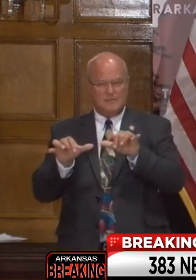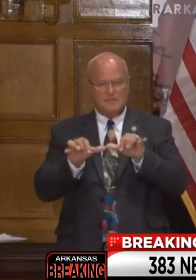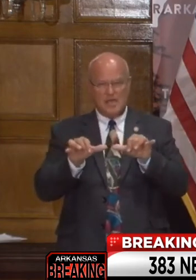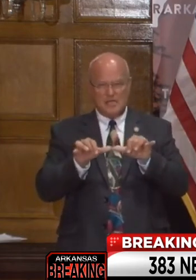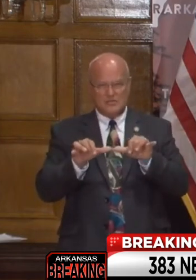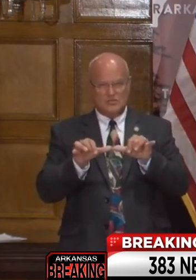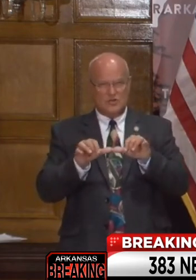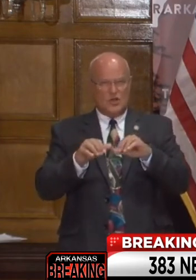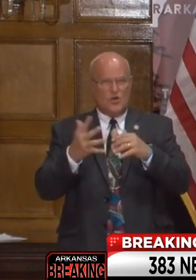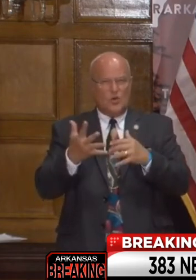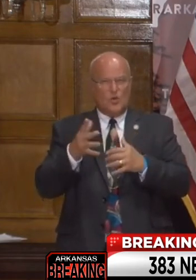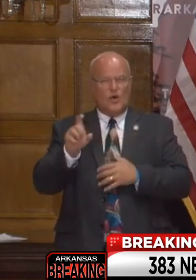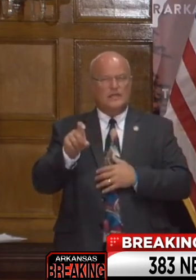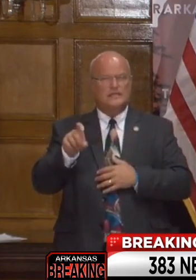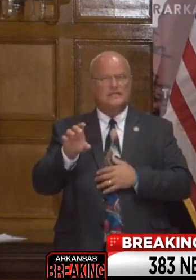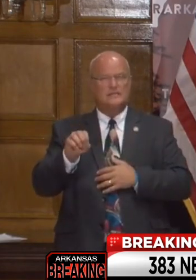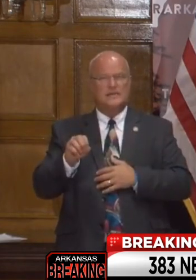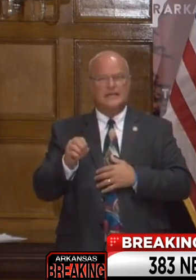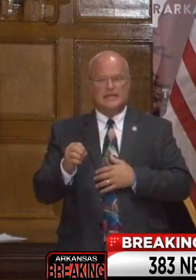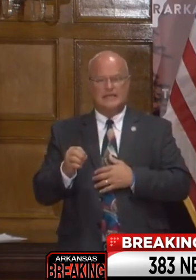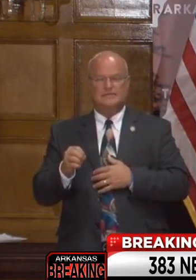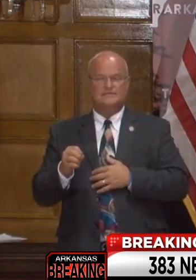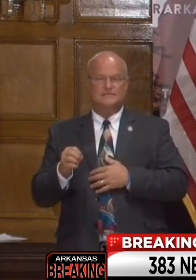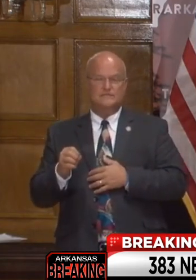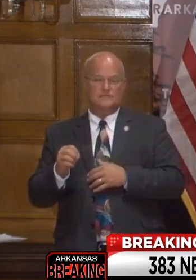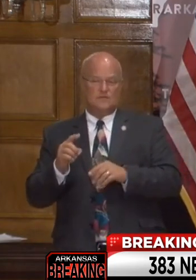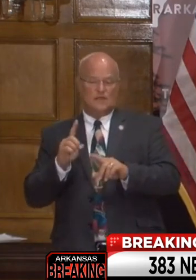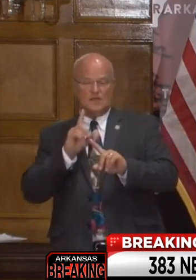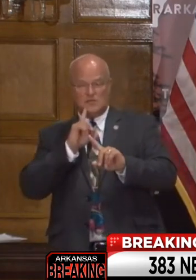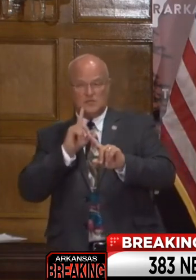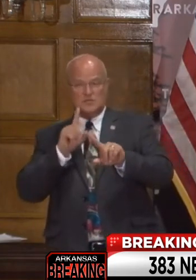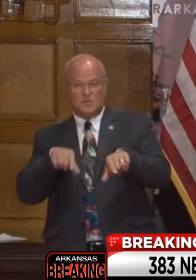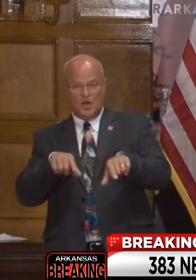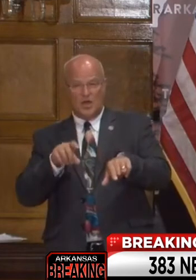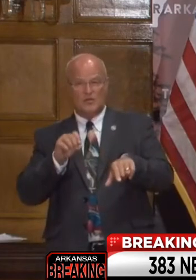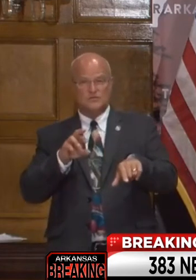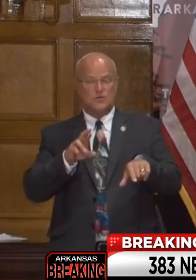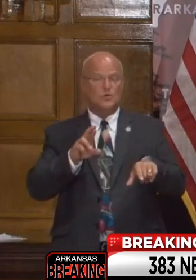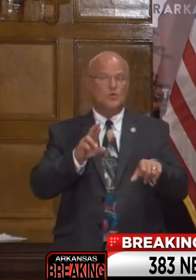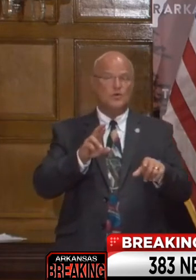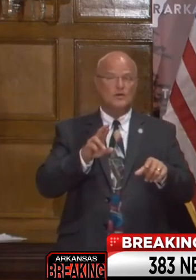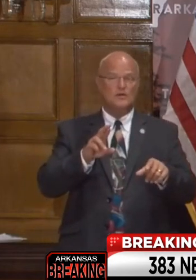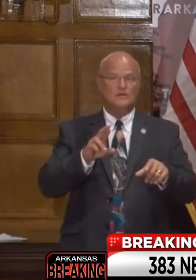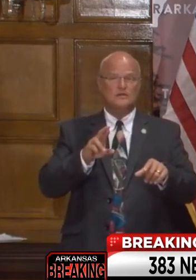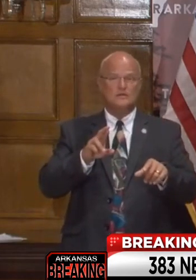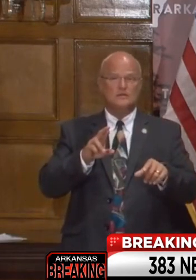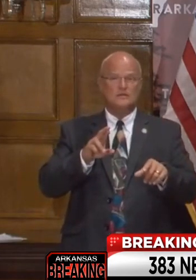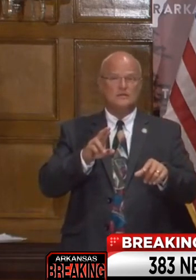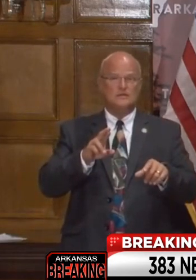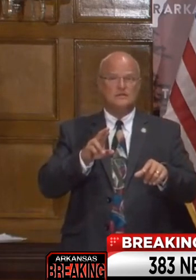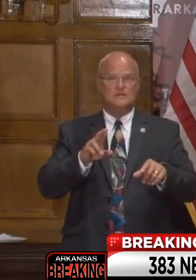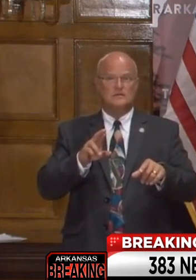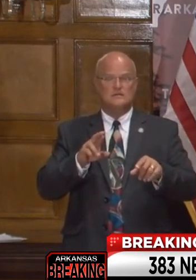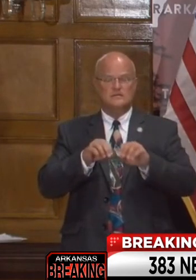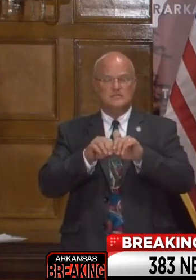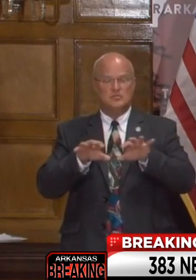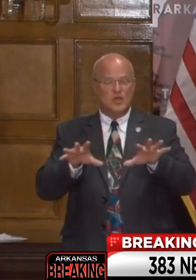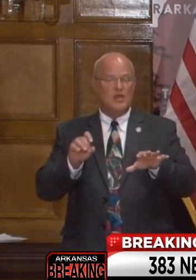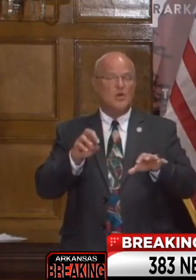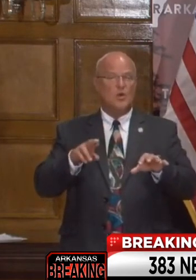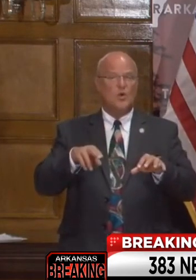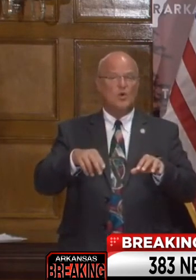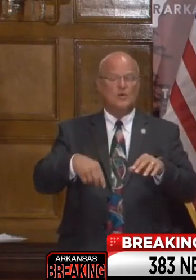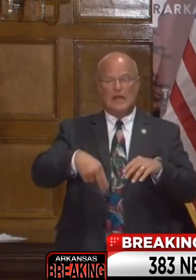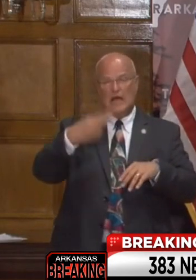stick as to what should be a moderate response or if there's moderate spread or whether